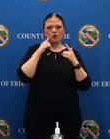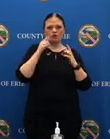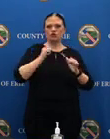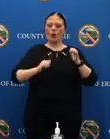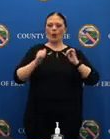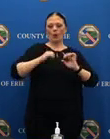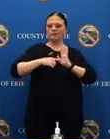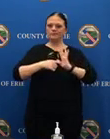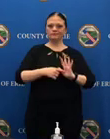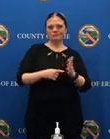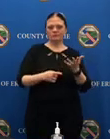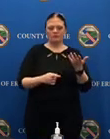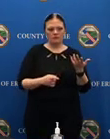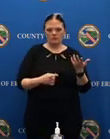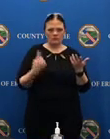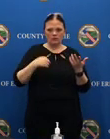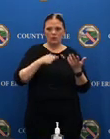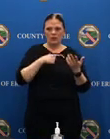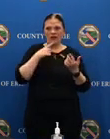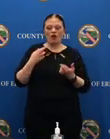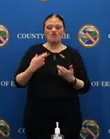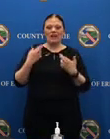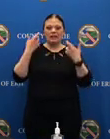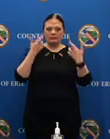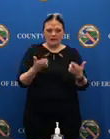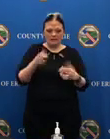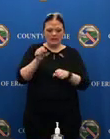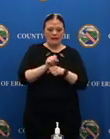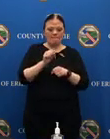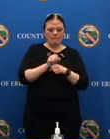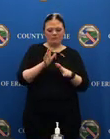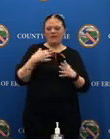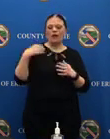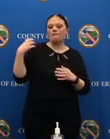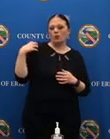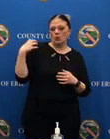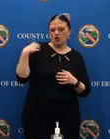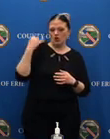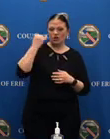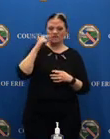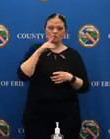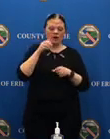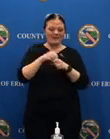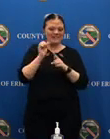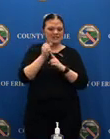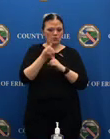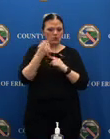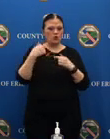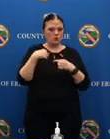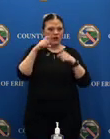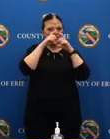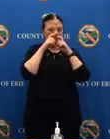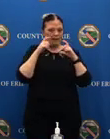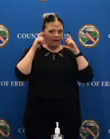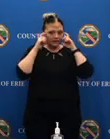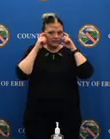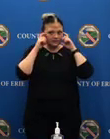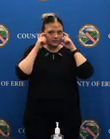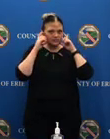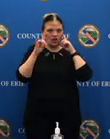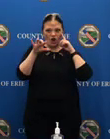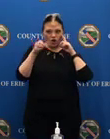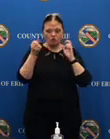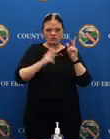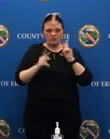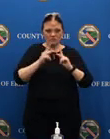but we are recommending that employers, if you are in a situation where you have mass employment, hundreds of people